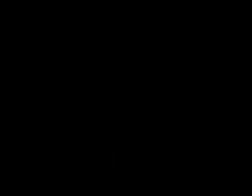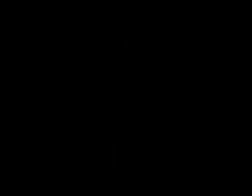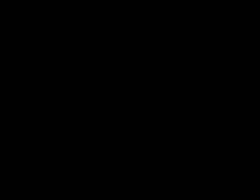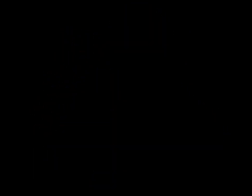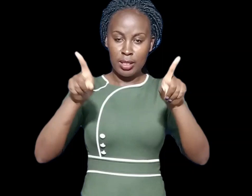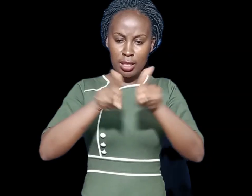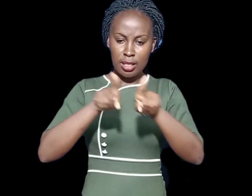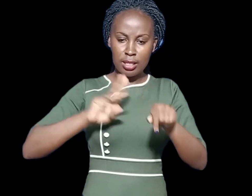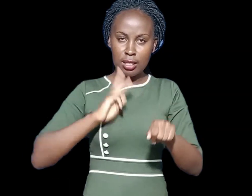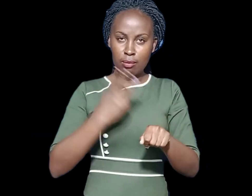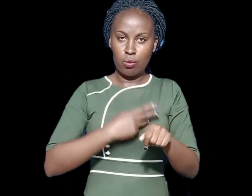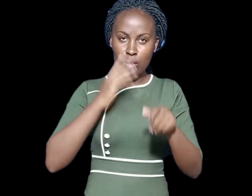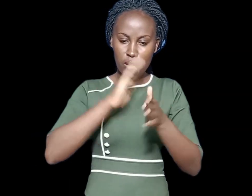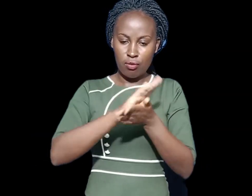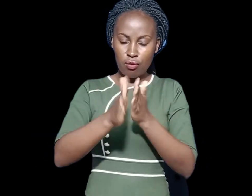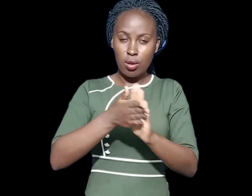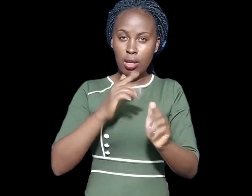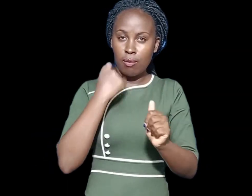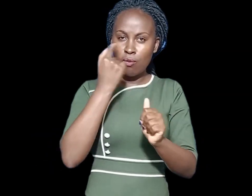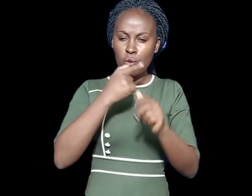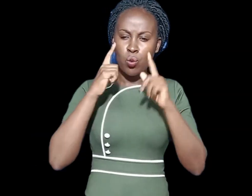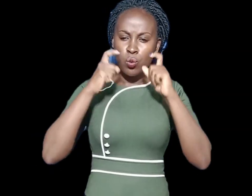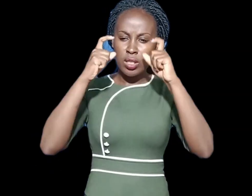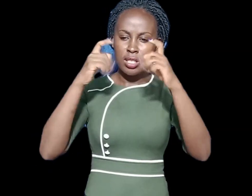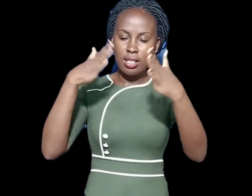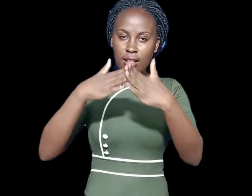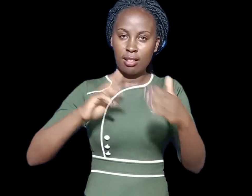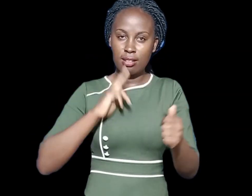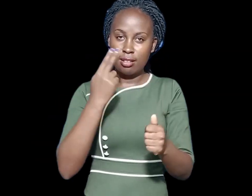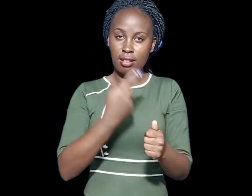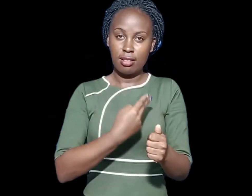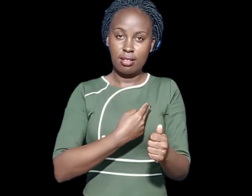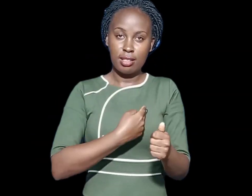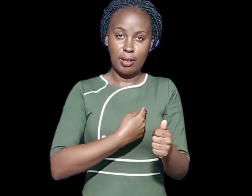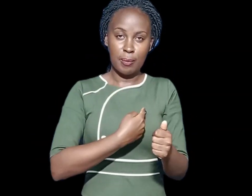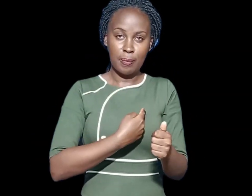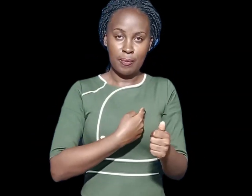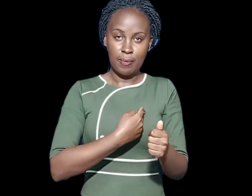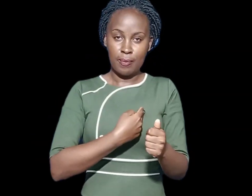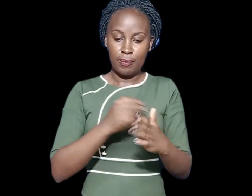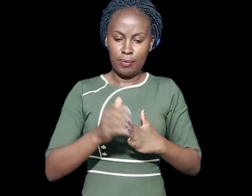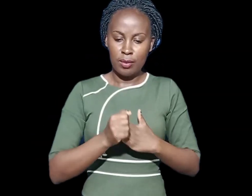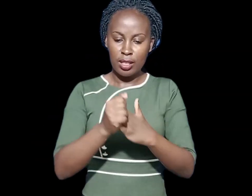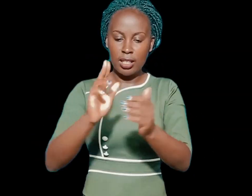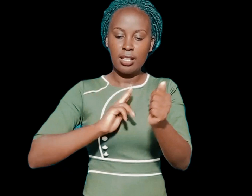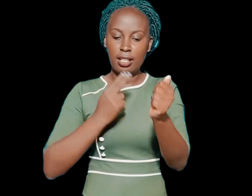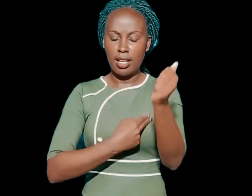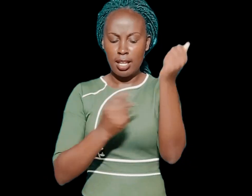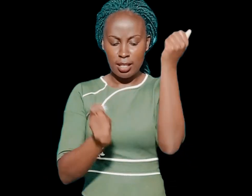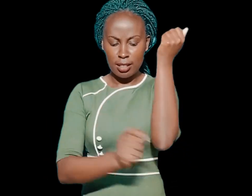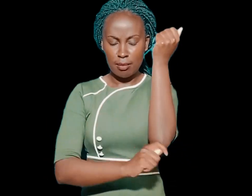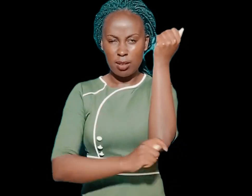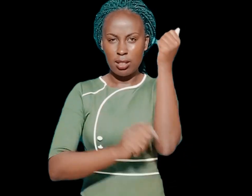And those who sin against us And lead us not into temptation